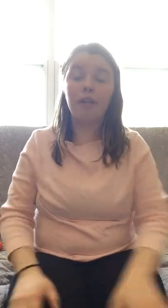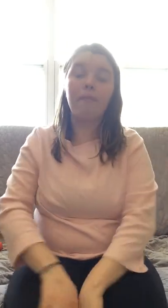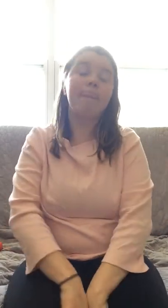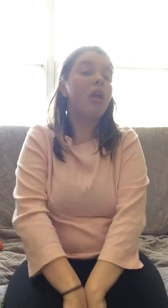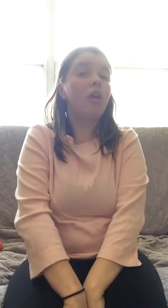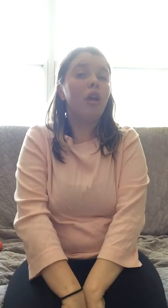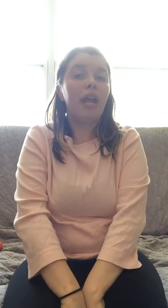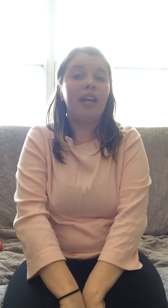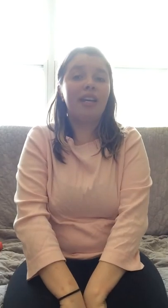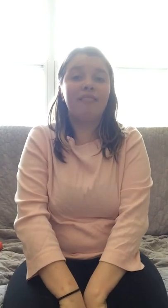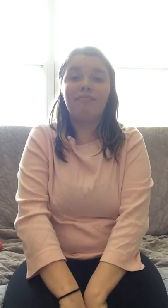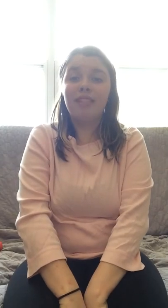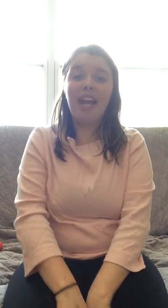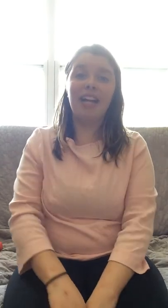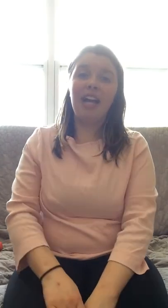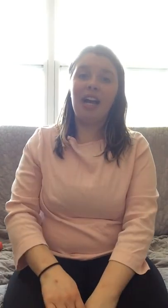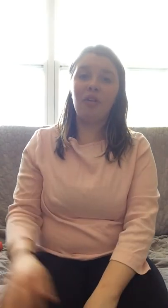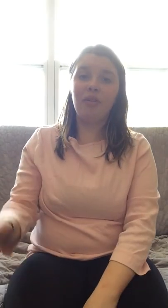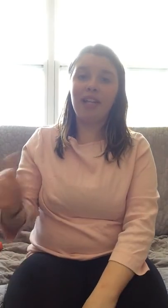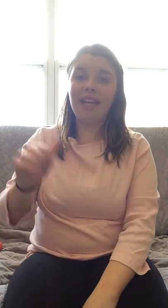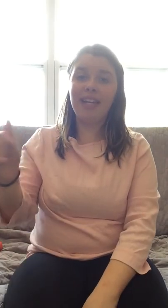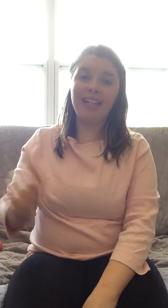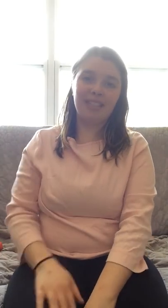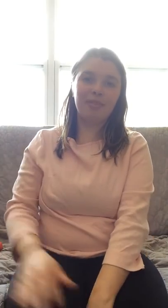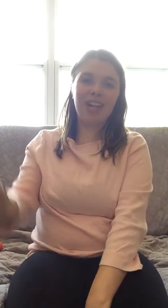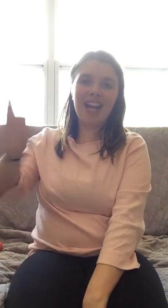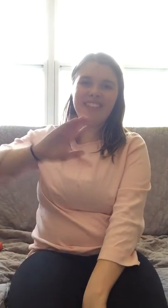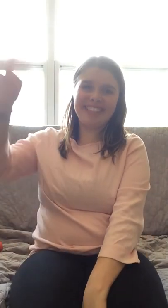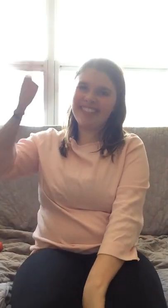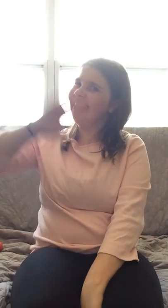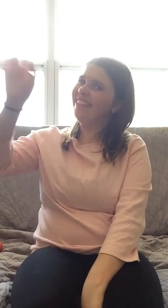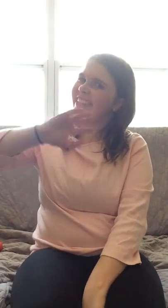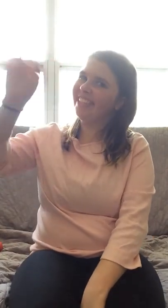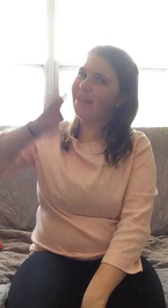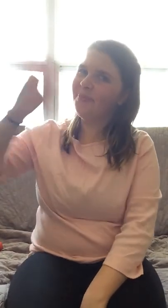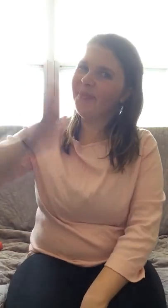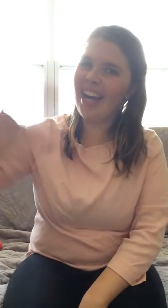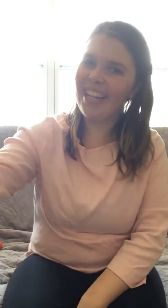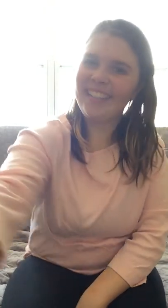And yeah, I hope you like and subscribe and see you next time. Bye.